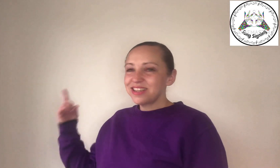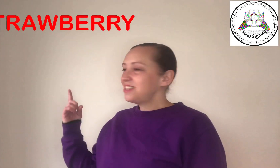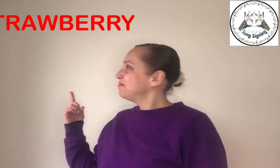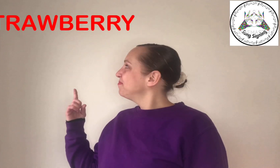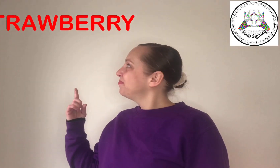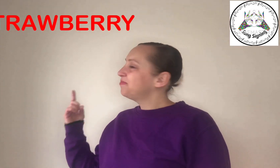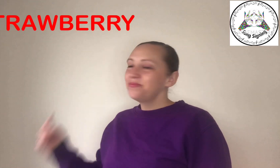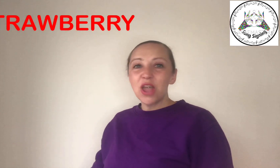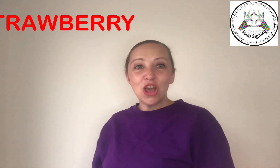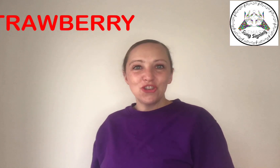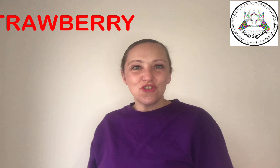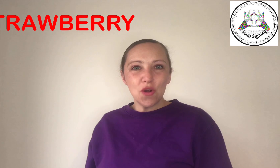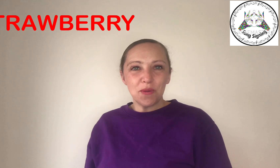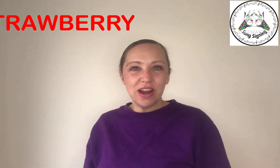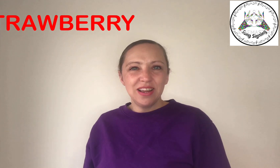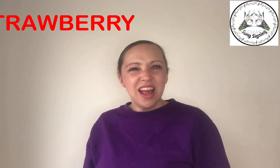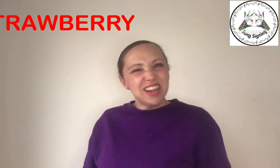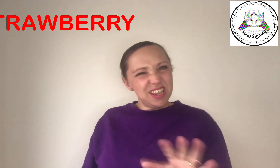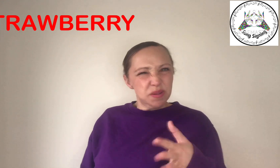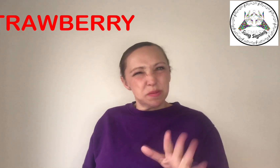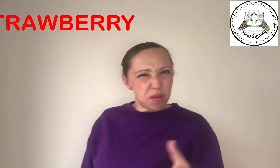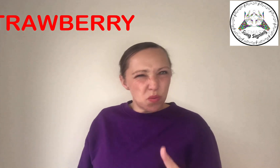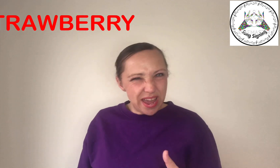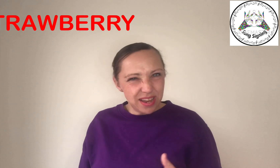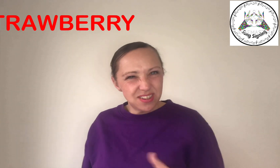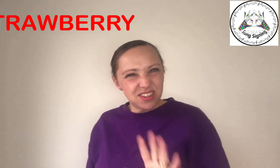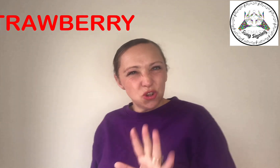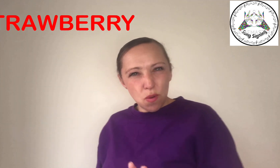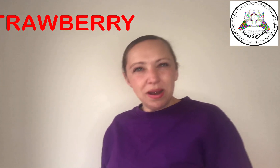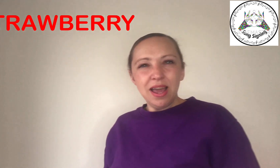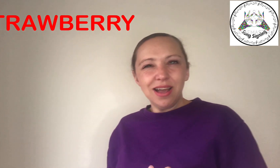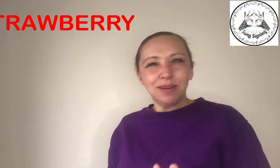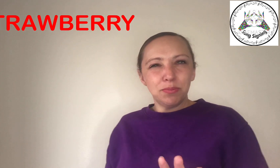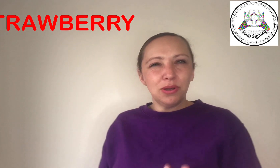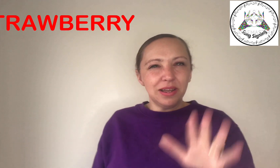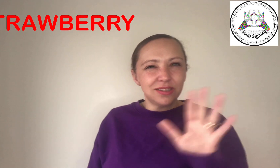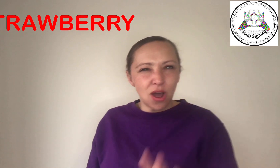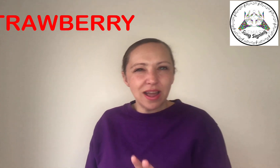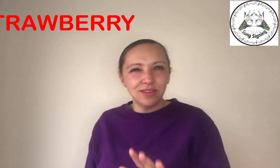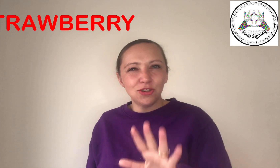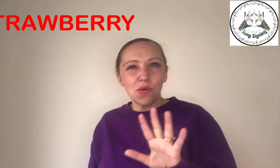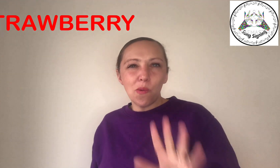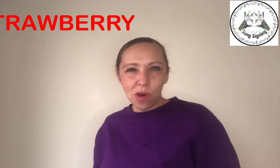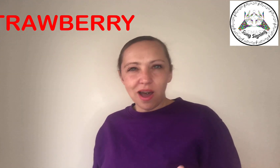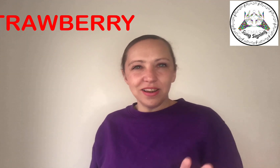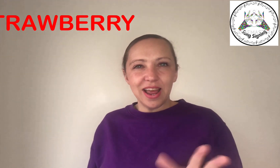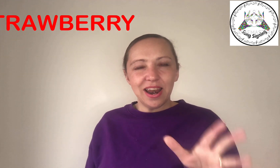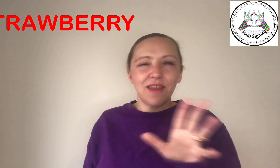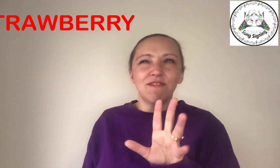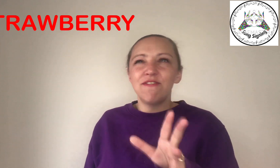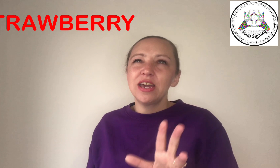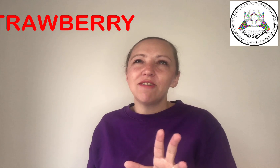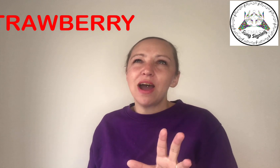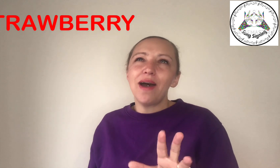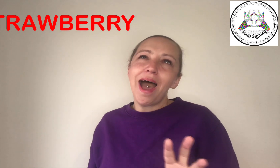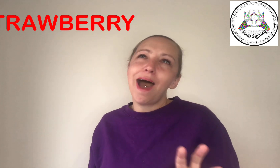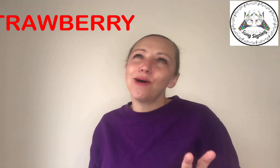Next, strawberry. Now this one's a bit weird because normally I can put a sign to a word and figure out how